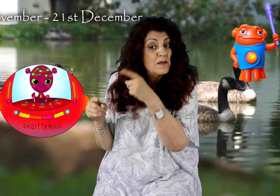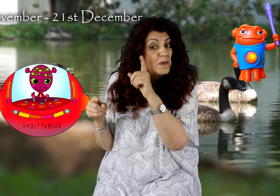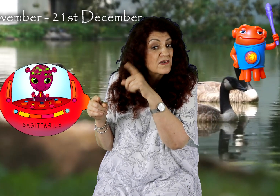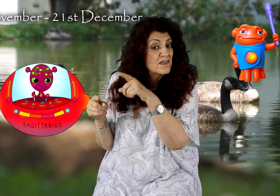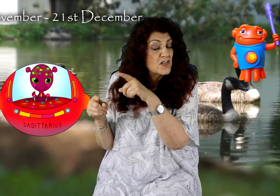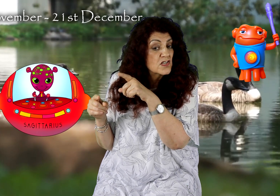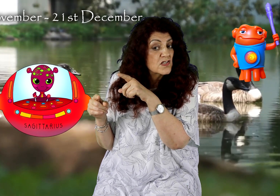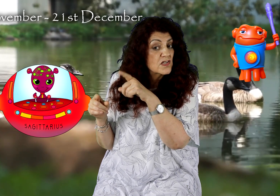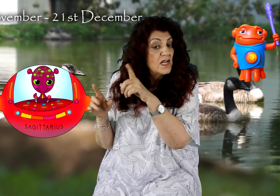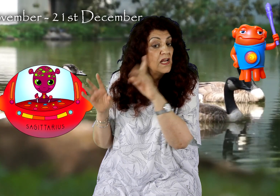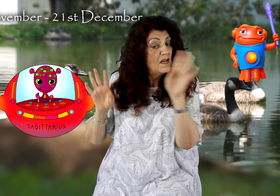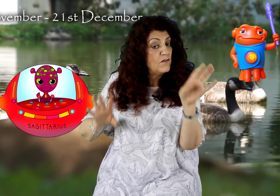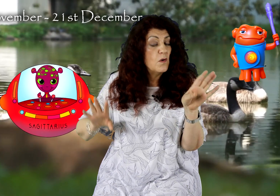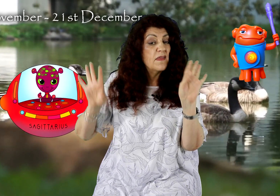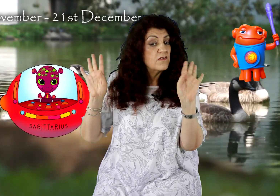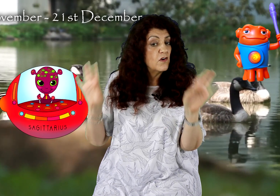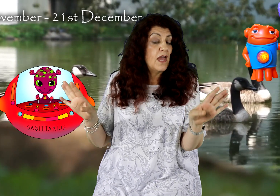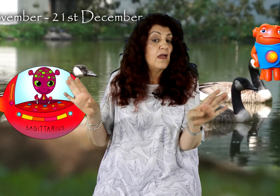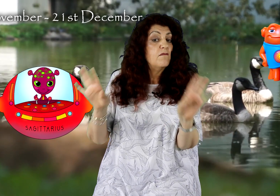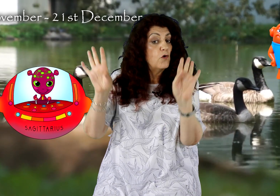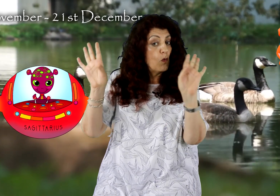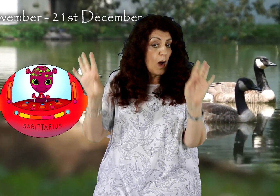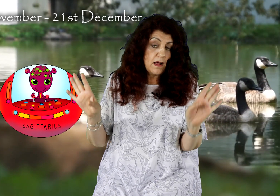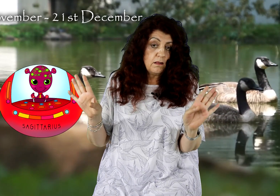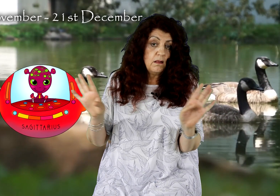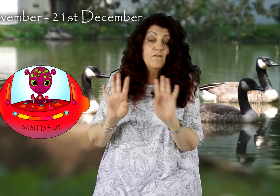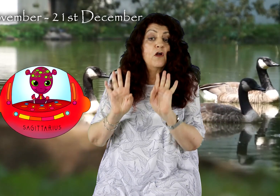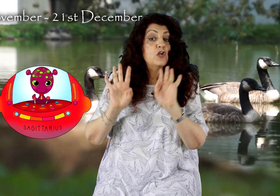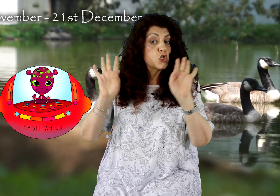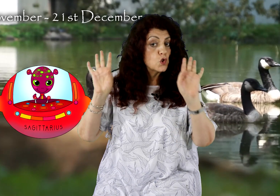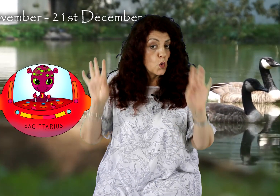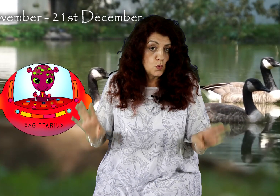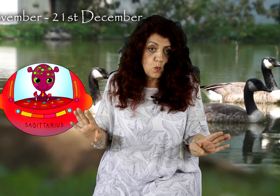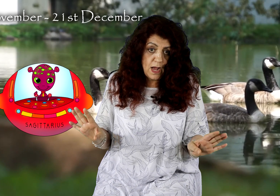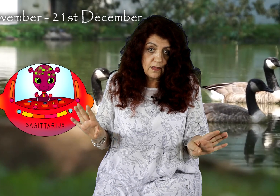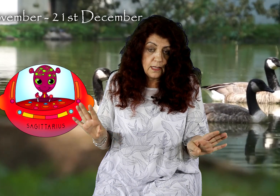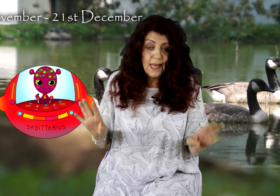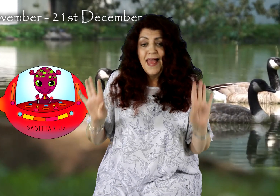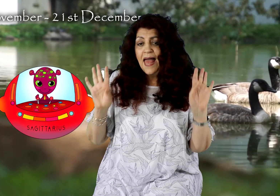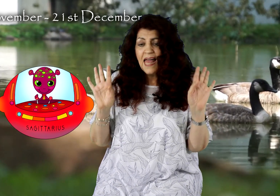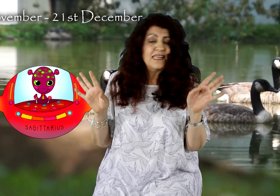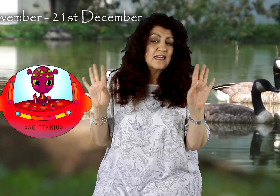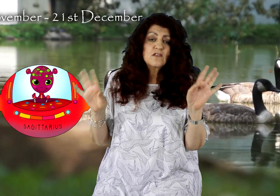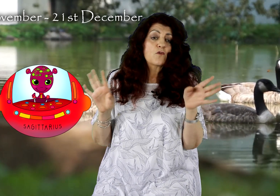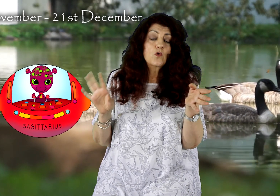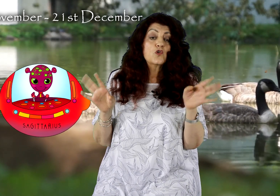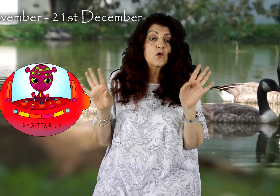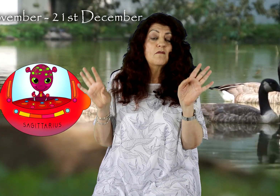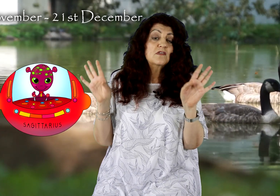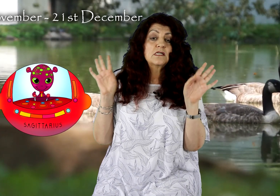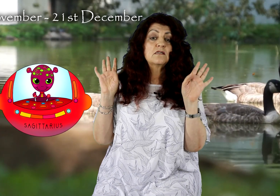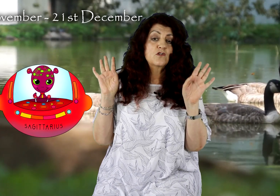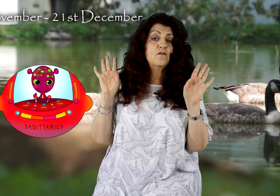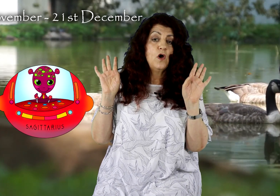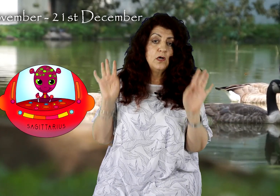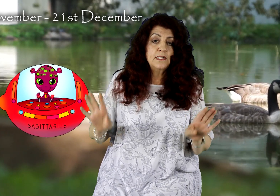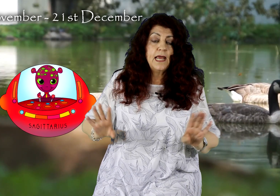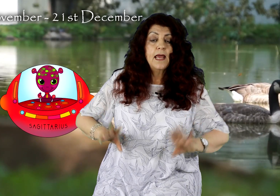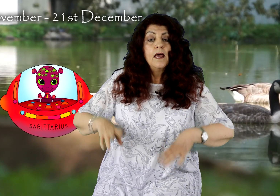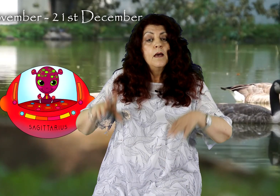big decisions? If you are, that's okay for a while, a very short while. And yes, of course, you obviously deserve a holiday. But